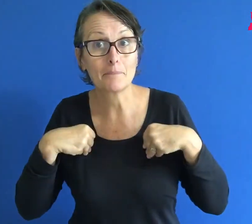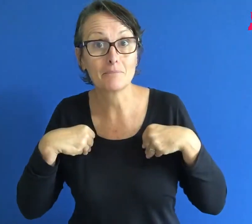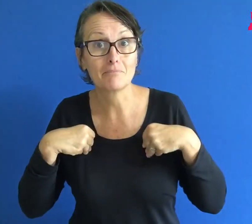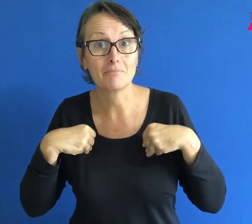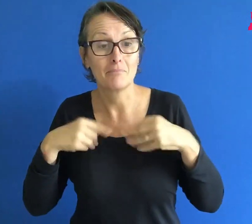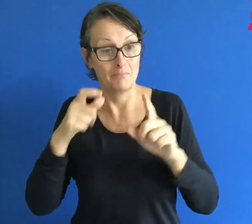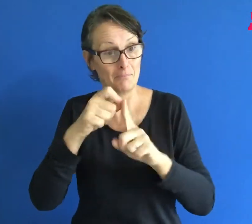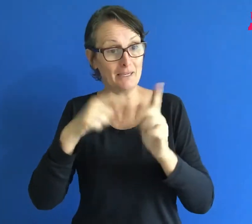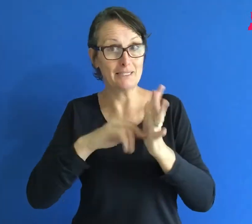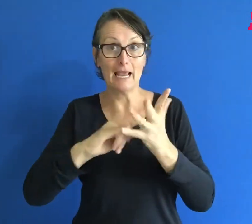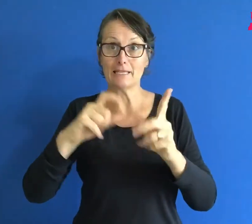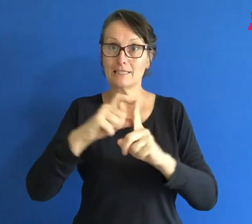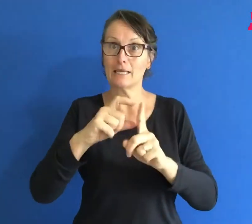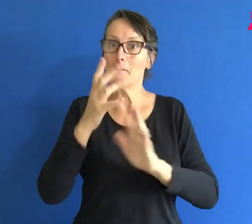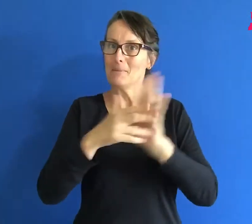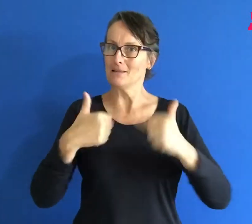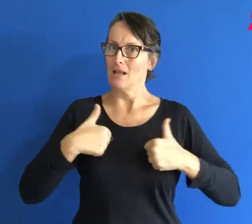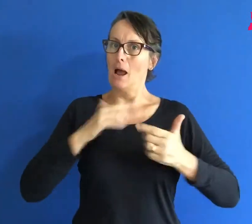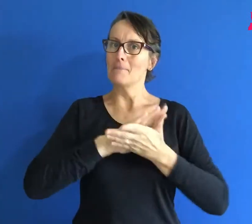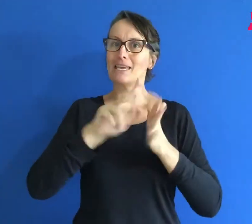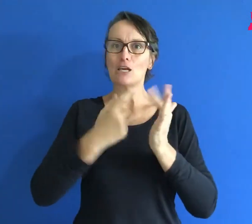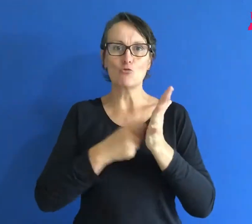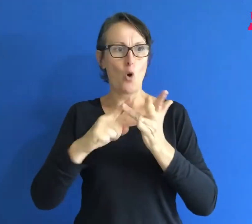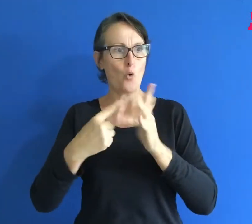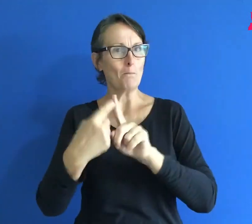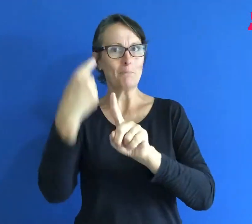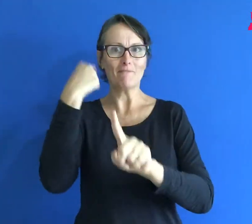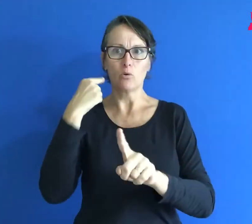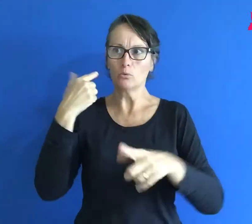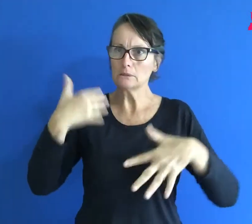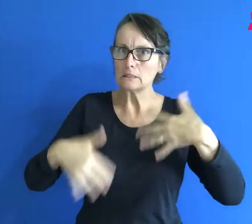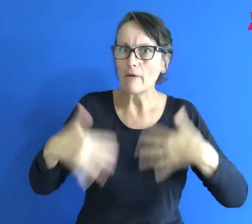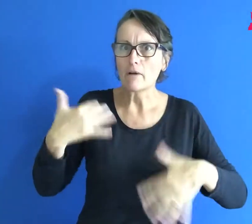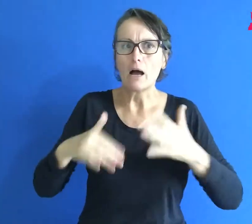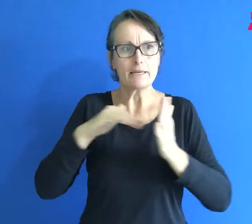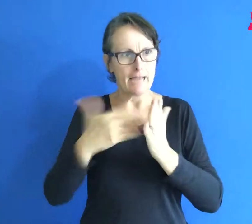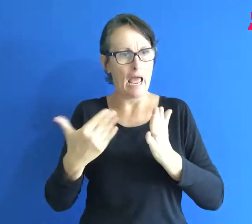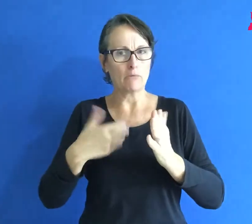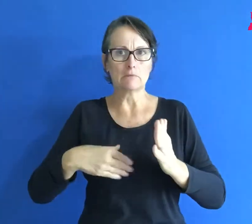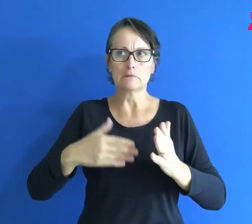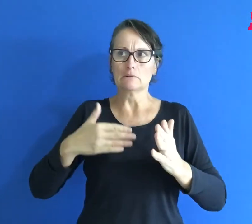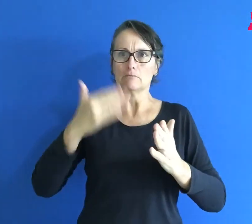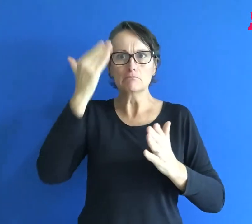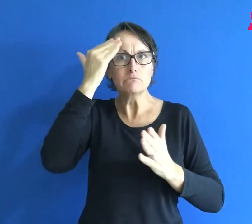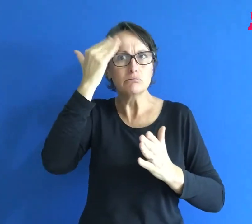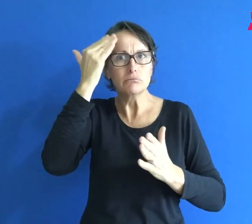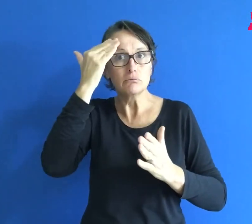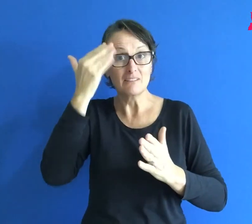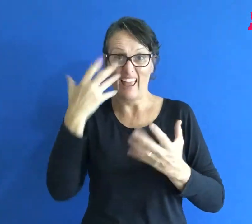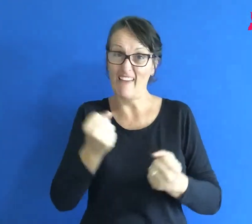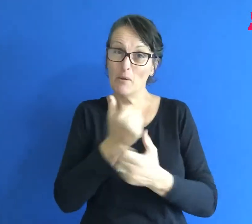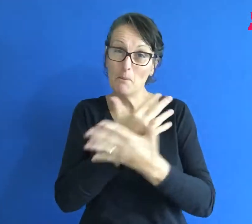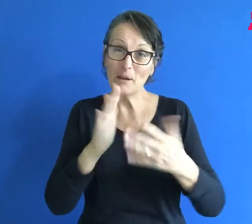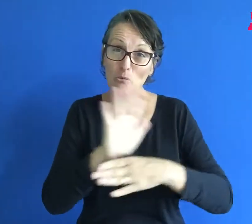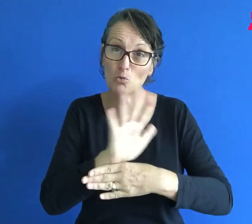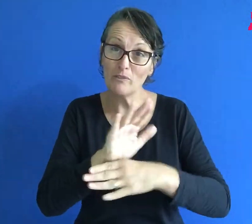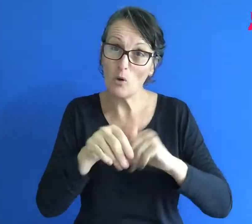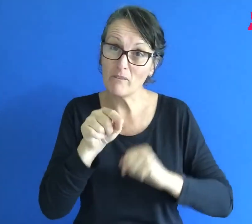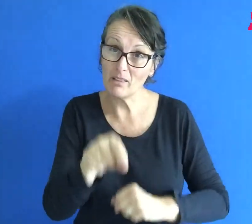the hero who had suffered and now had PTSD, because there's some great movies about it. Did that in any way help you actually deal with